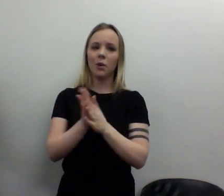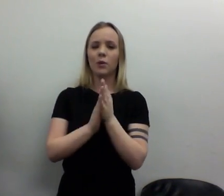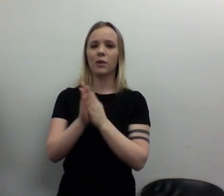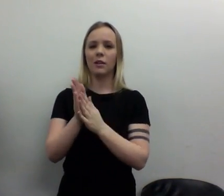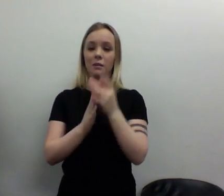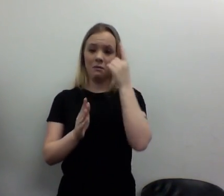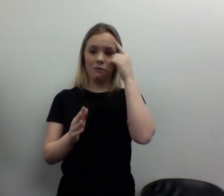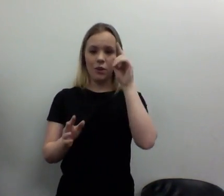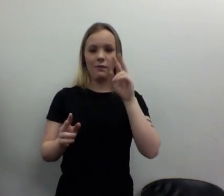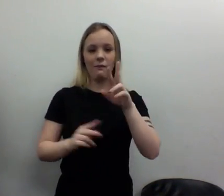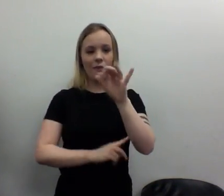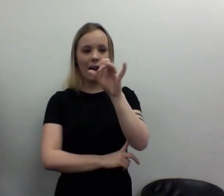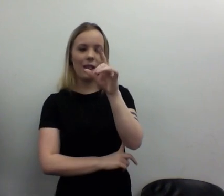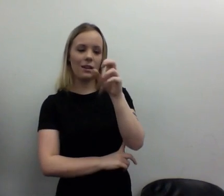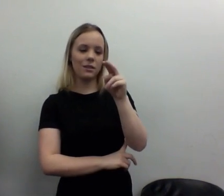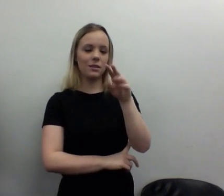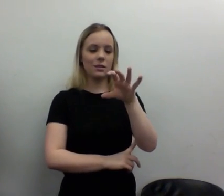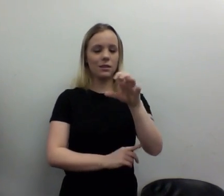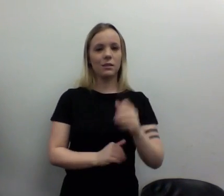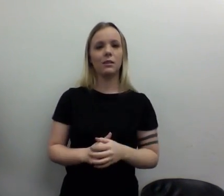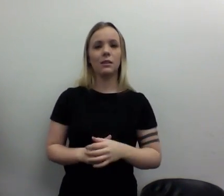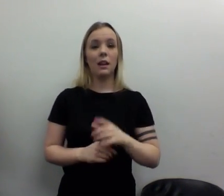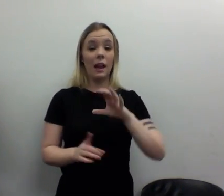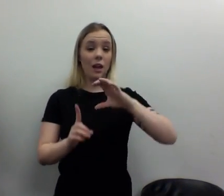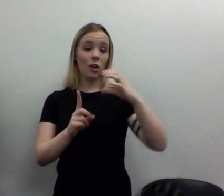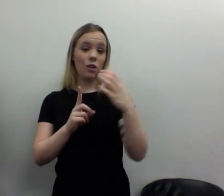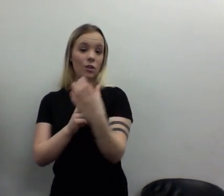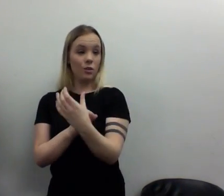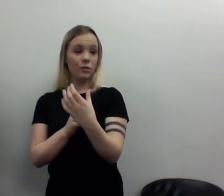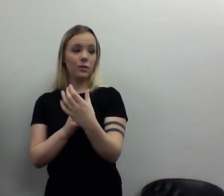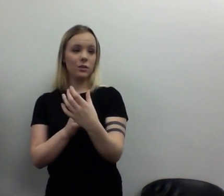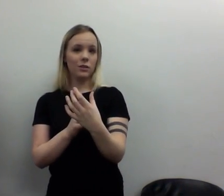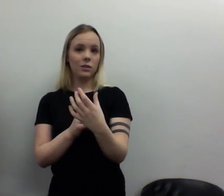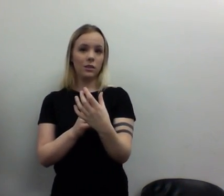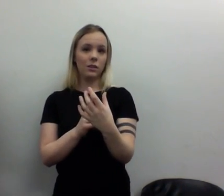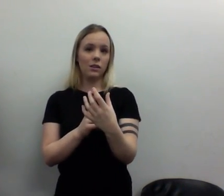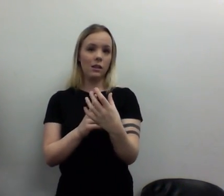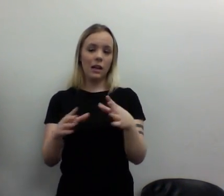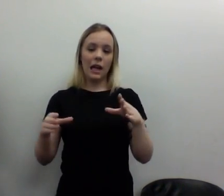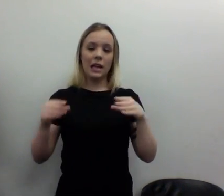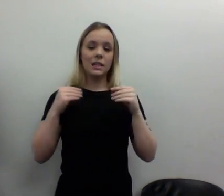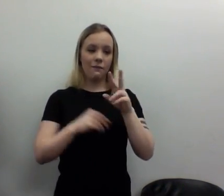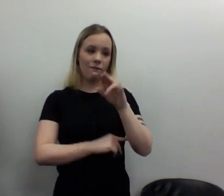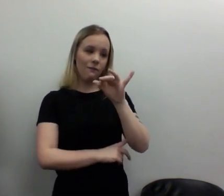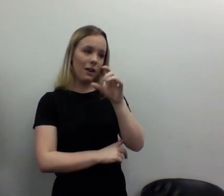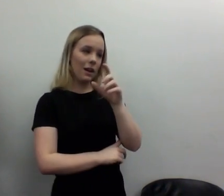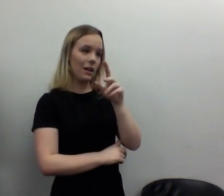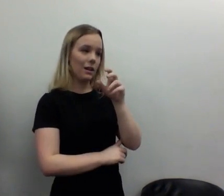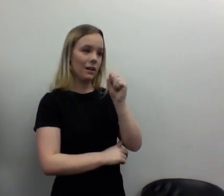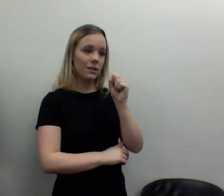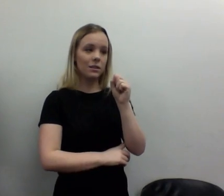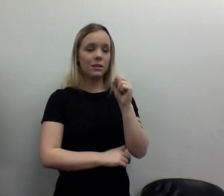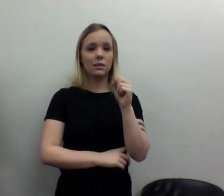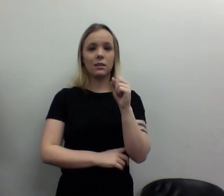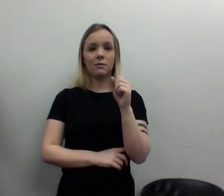of violence. That culture accepts violence as a proper way to react. It provides a